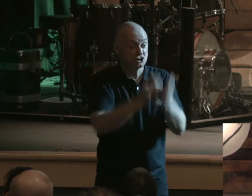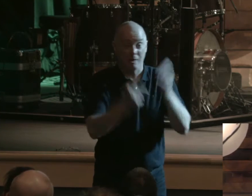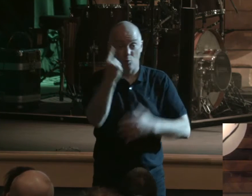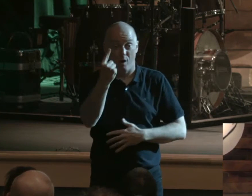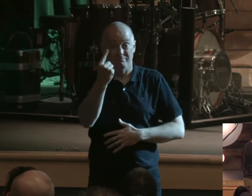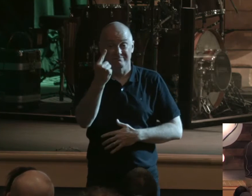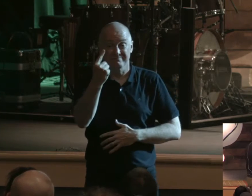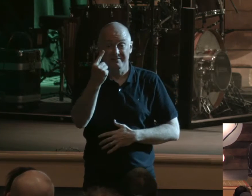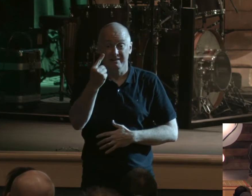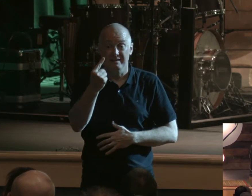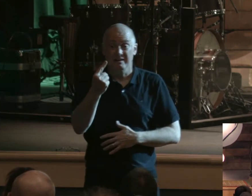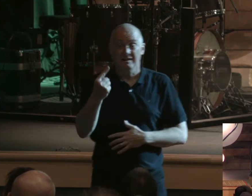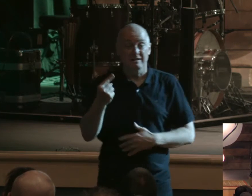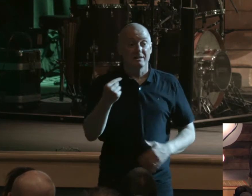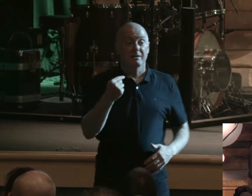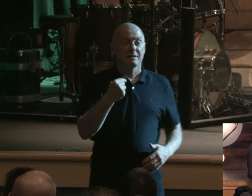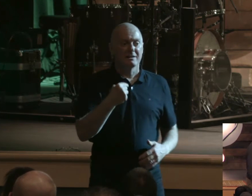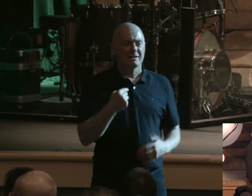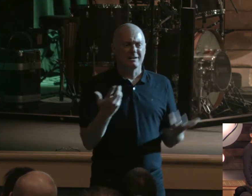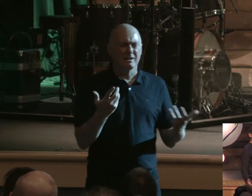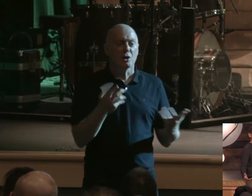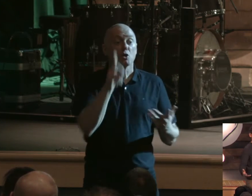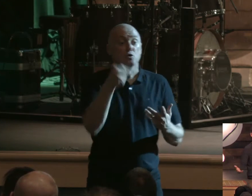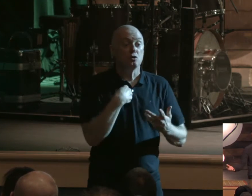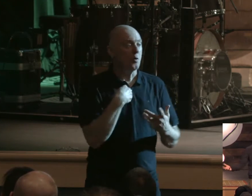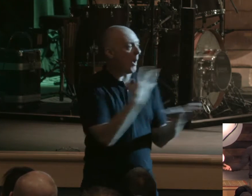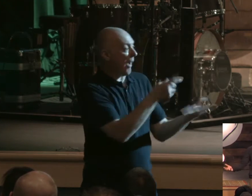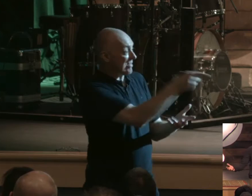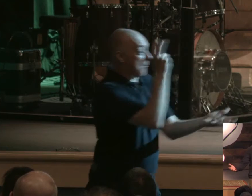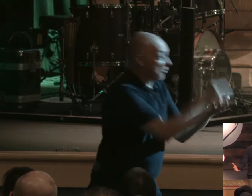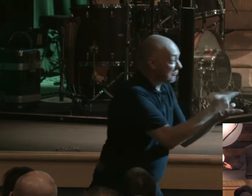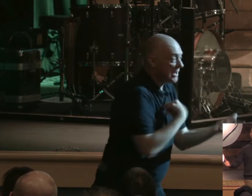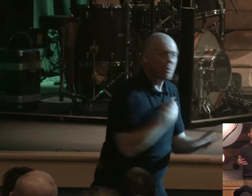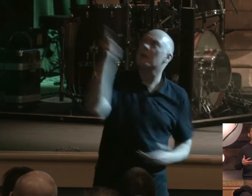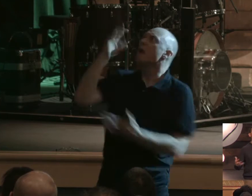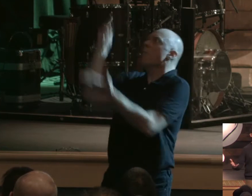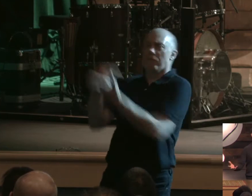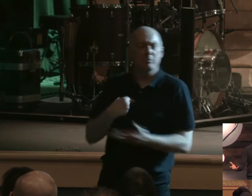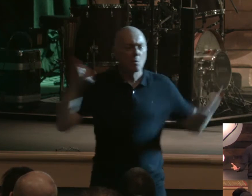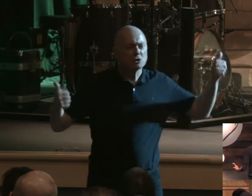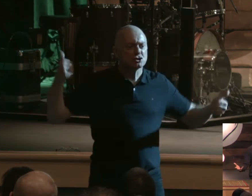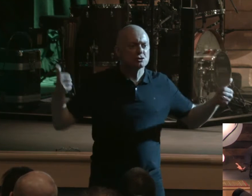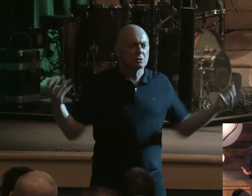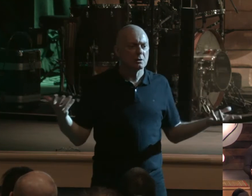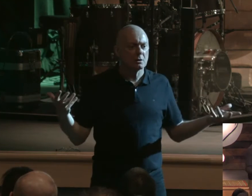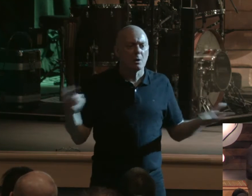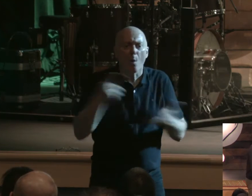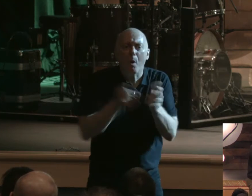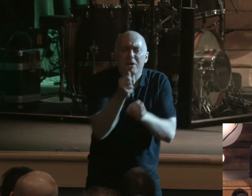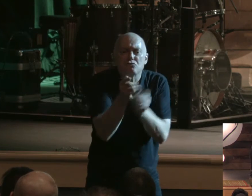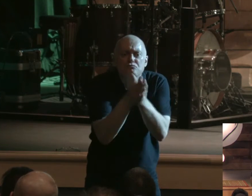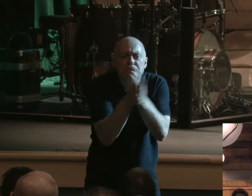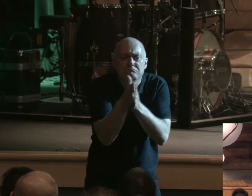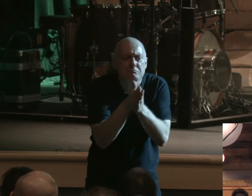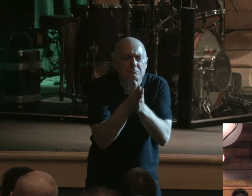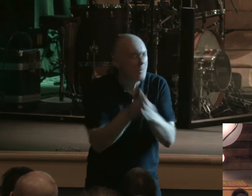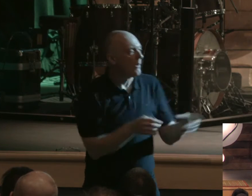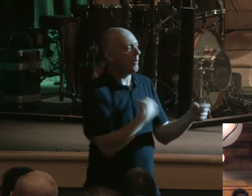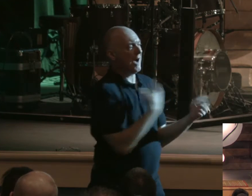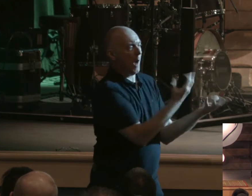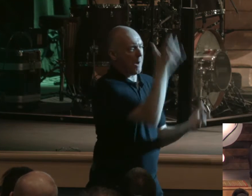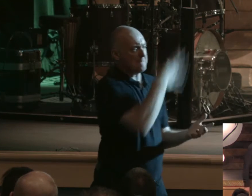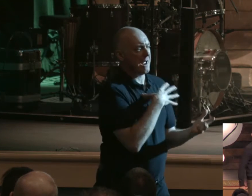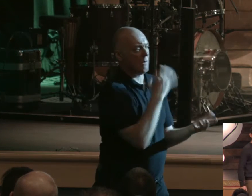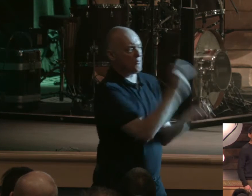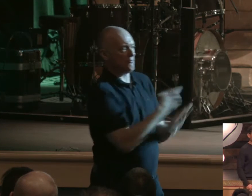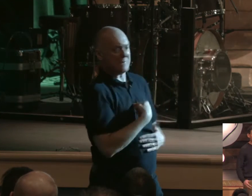thing, he says this, for am I now seeking the approval of man or of God? And there's the question. I mean, ask you, what motivates us? Are we motivated by the approval of man or the approval